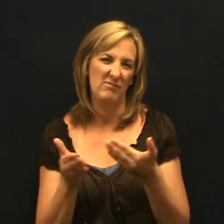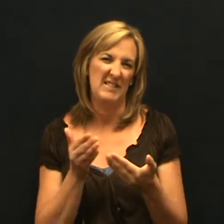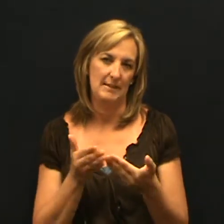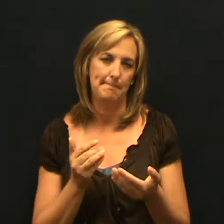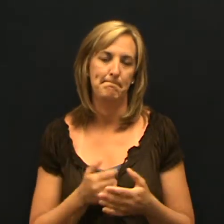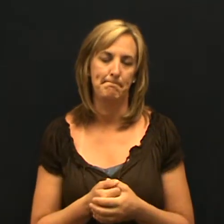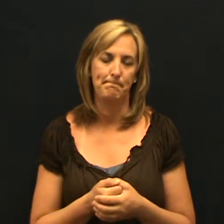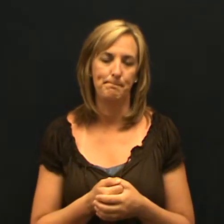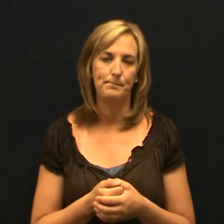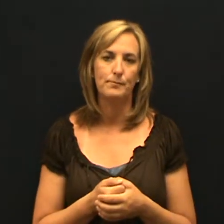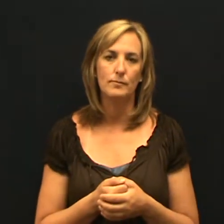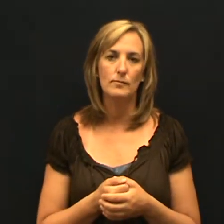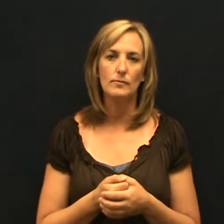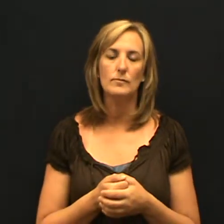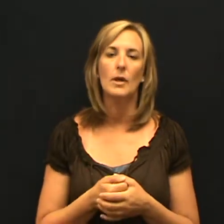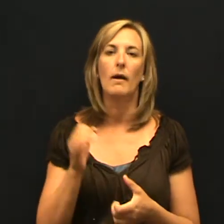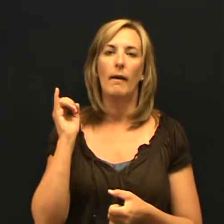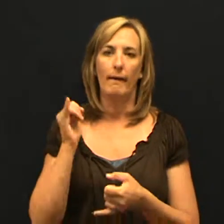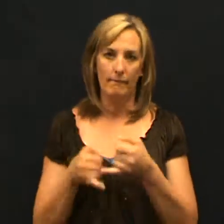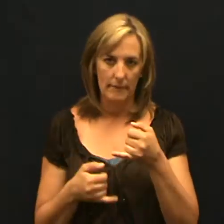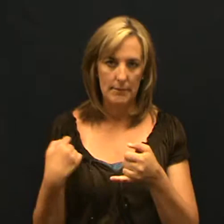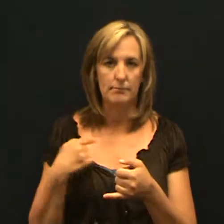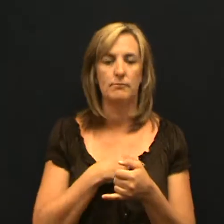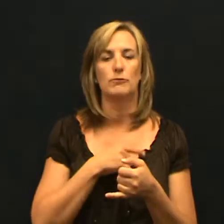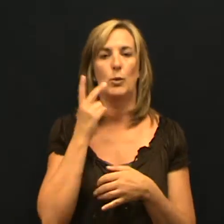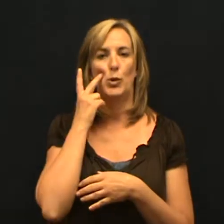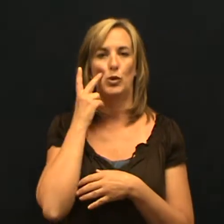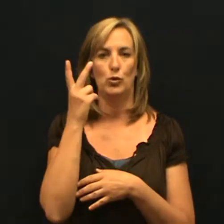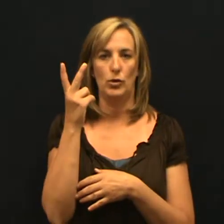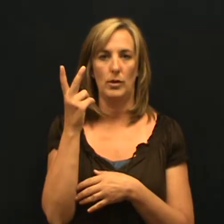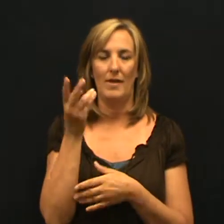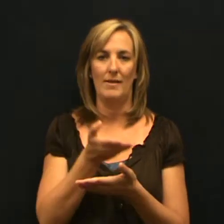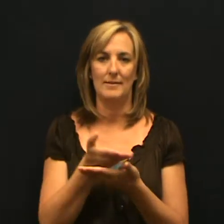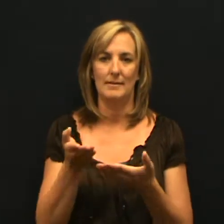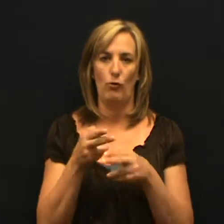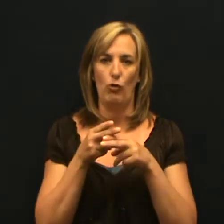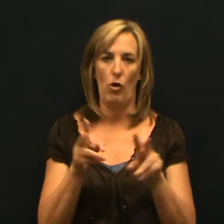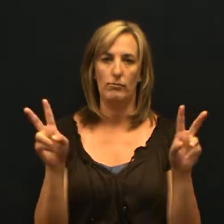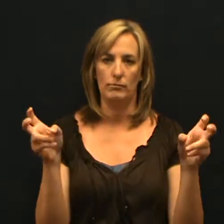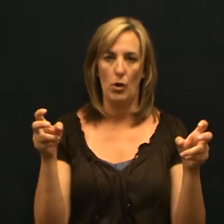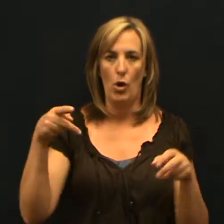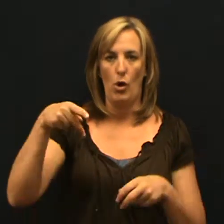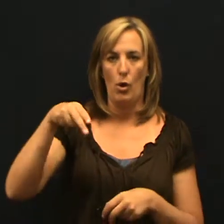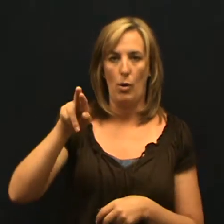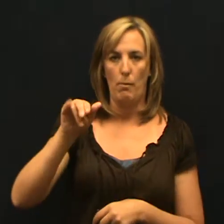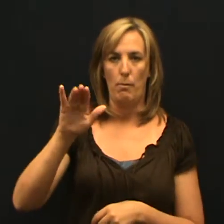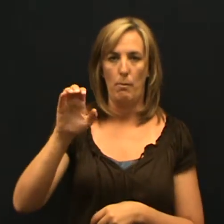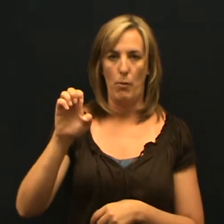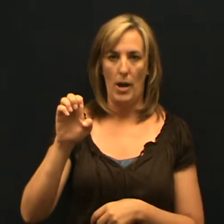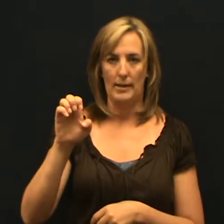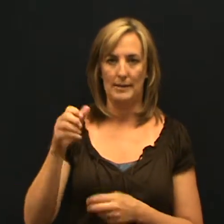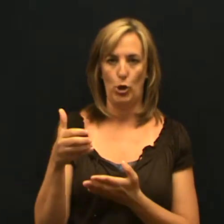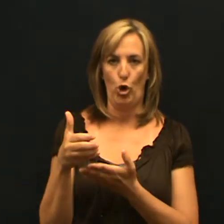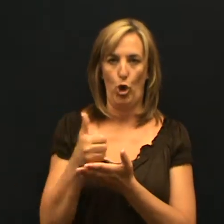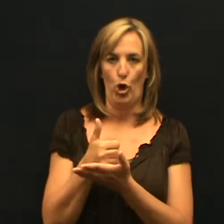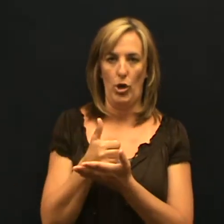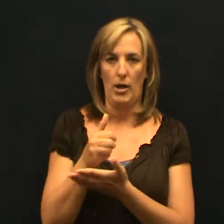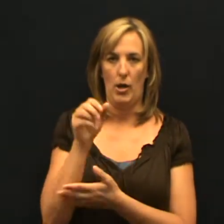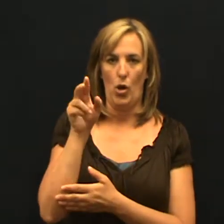Finally, we're going to take a look at this thing we call the price-earnings ratio. Basically, it's a measure of value